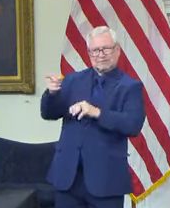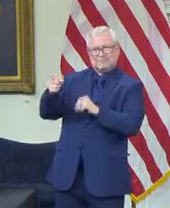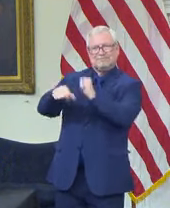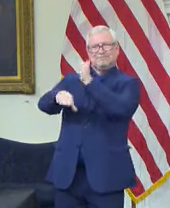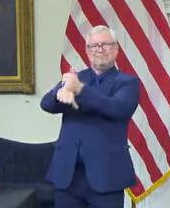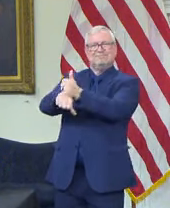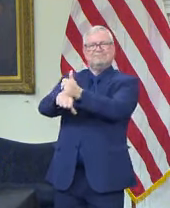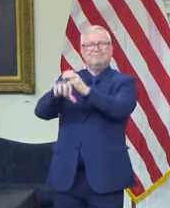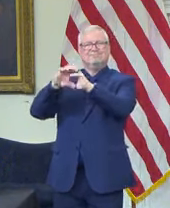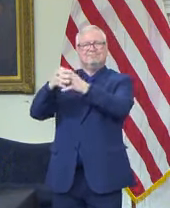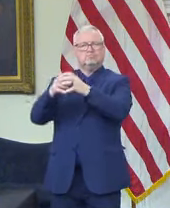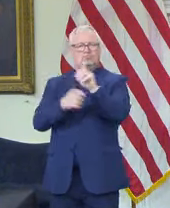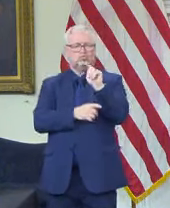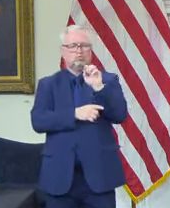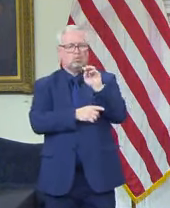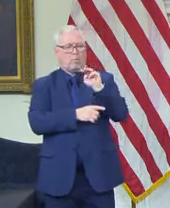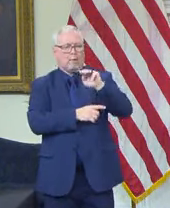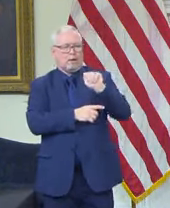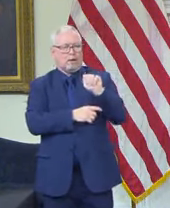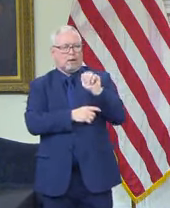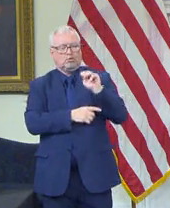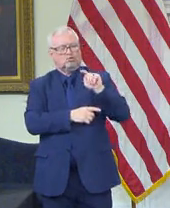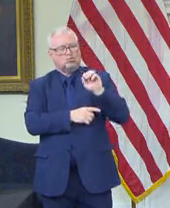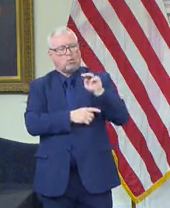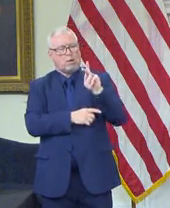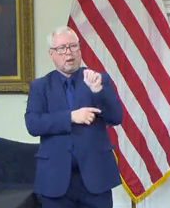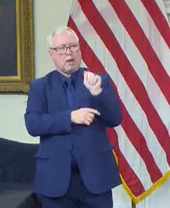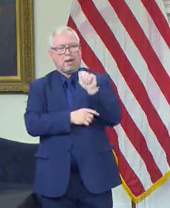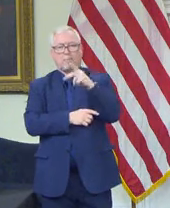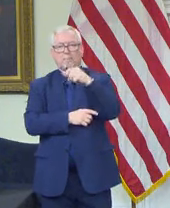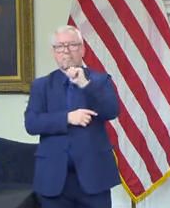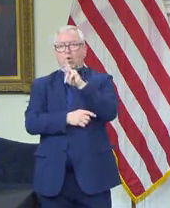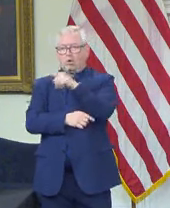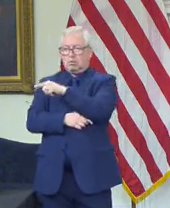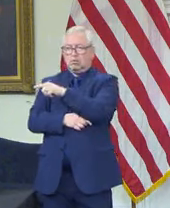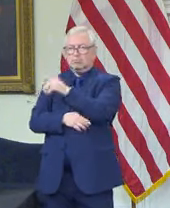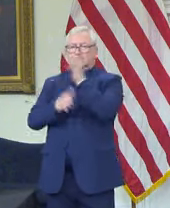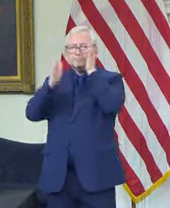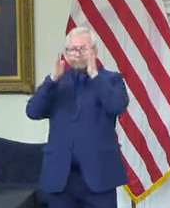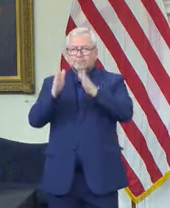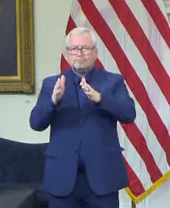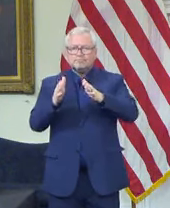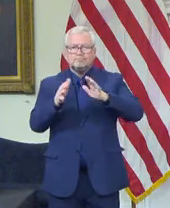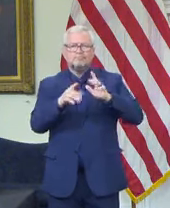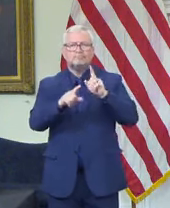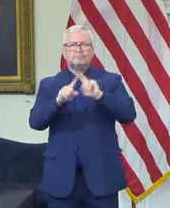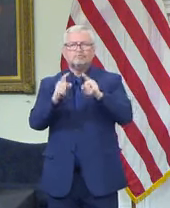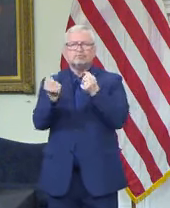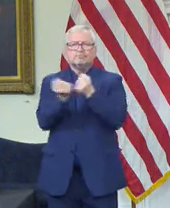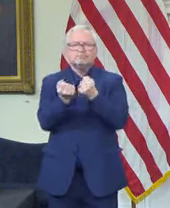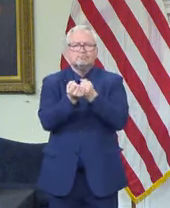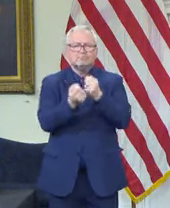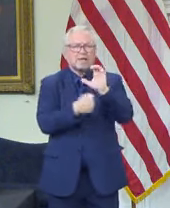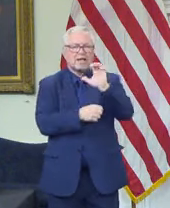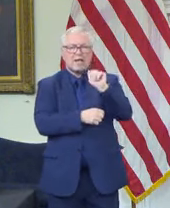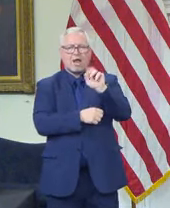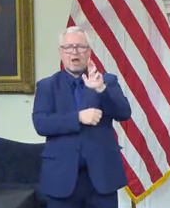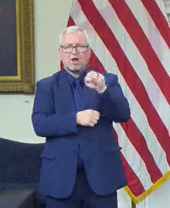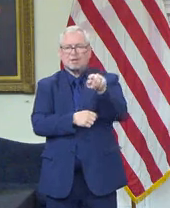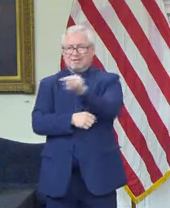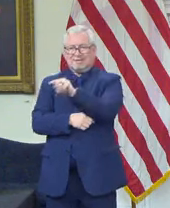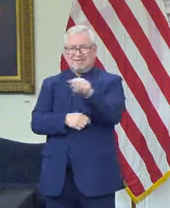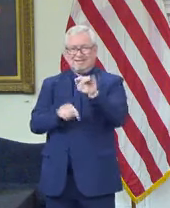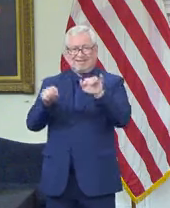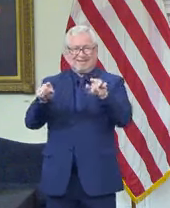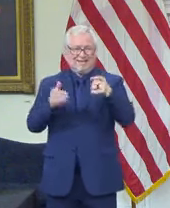support the Washington Adventist alternate care site. On Monday, we will be introducing the